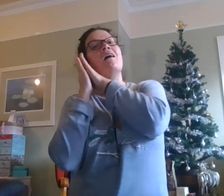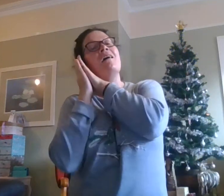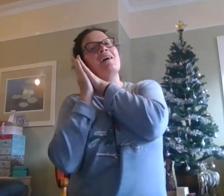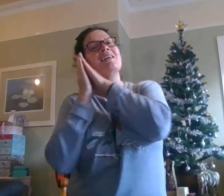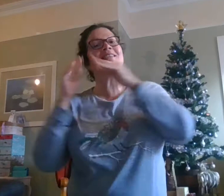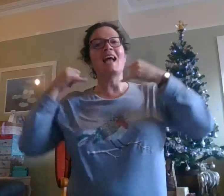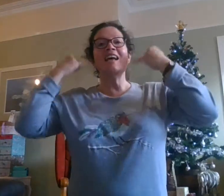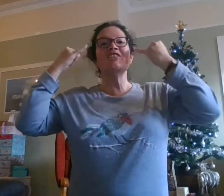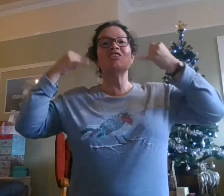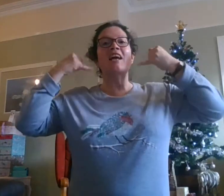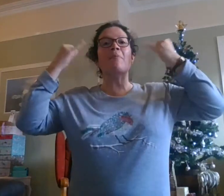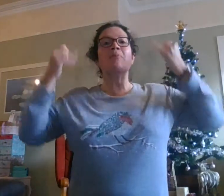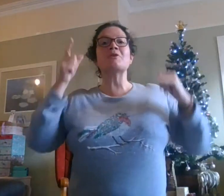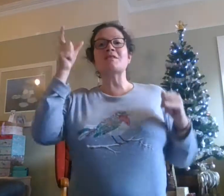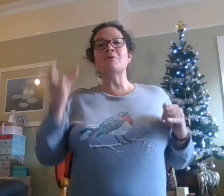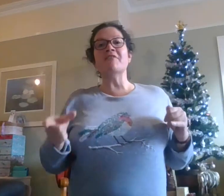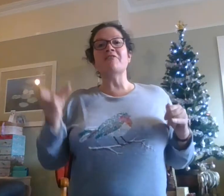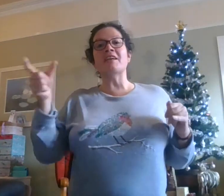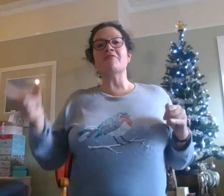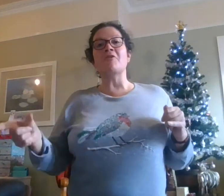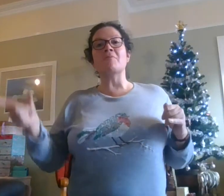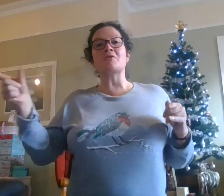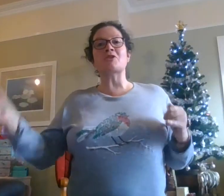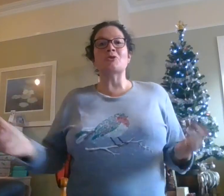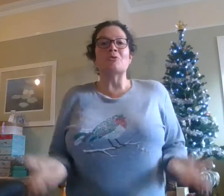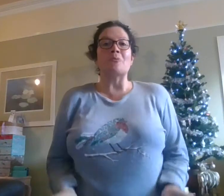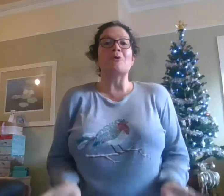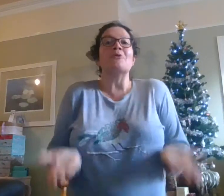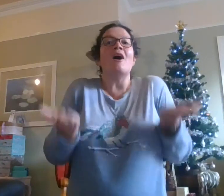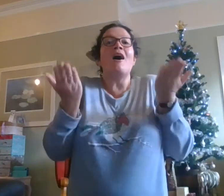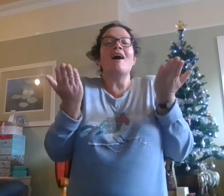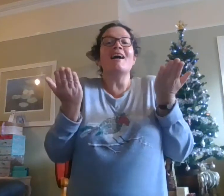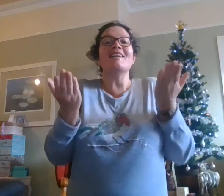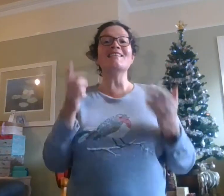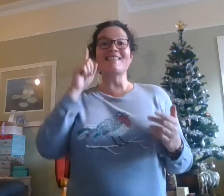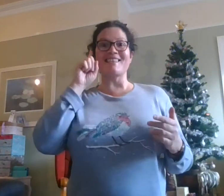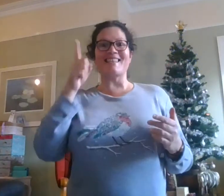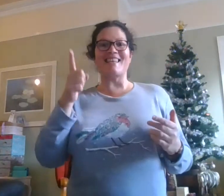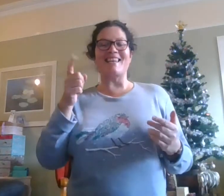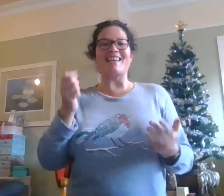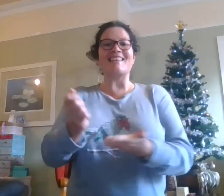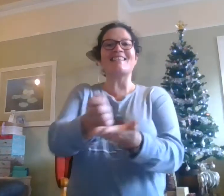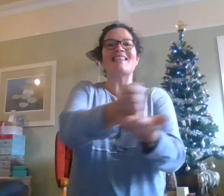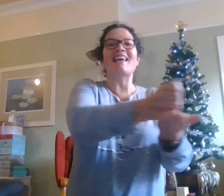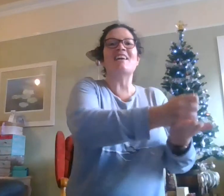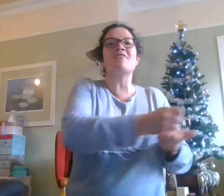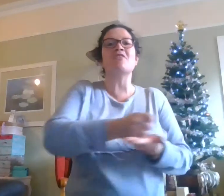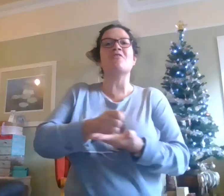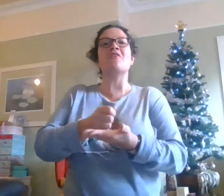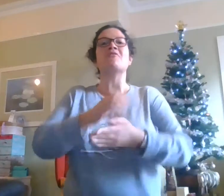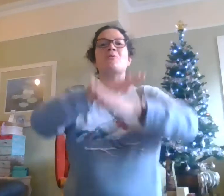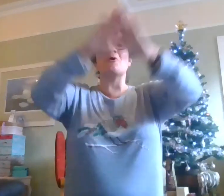lies shepherd swiftly from your stupor eyes to see the savior of the